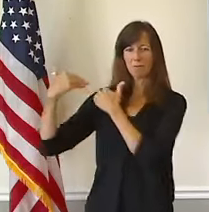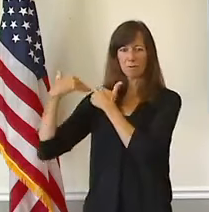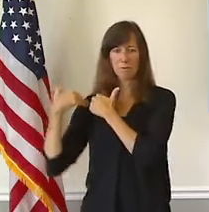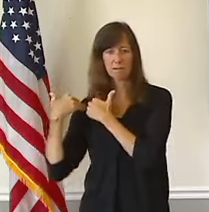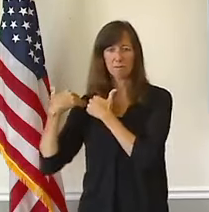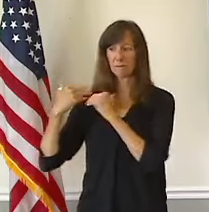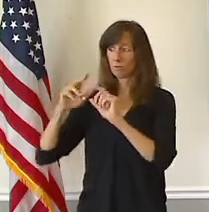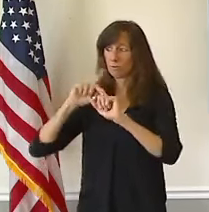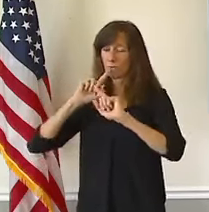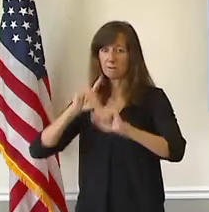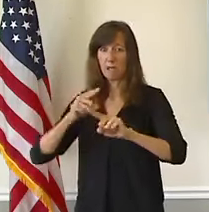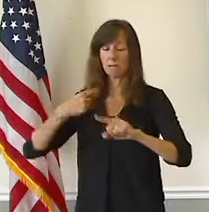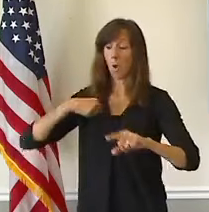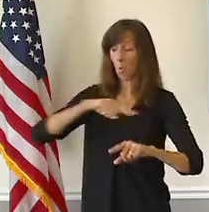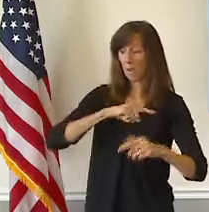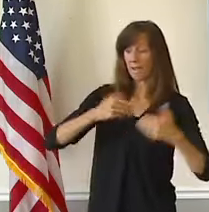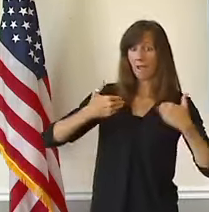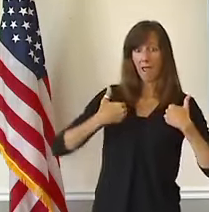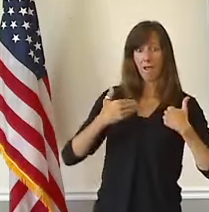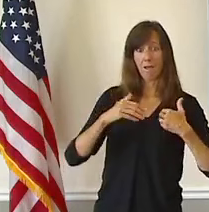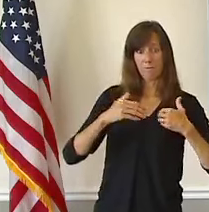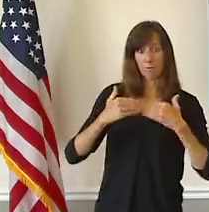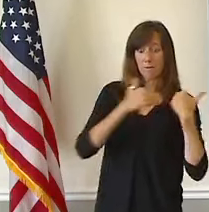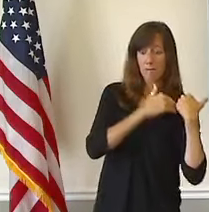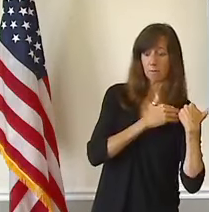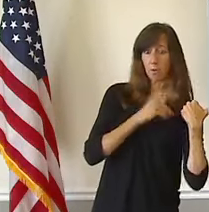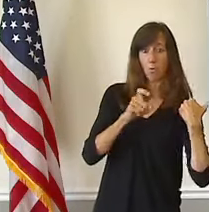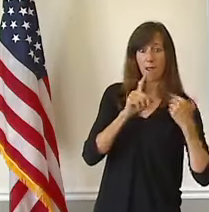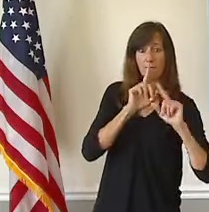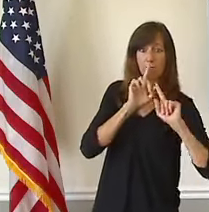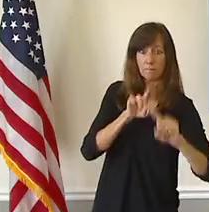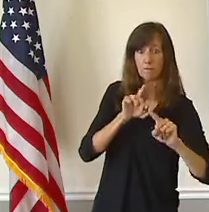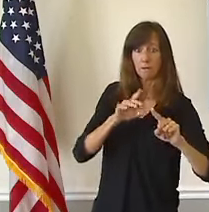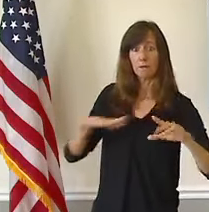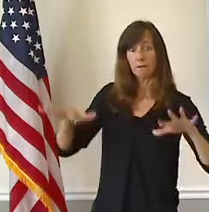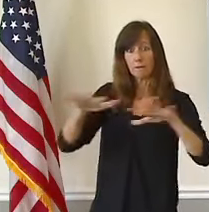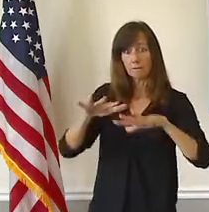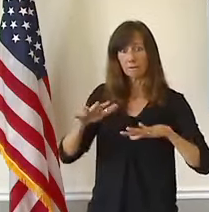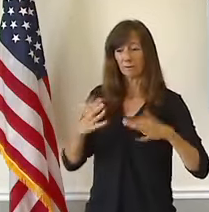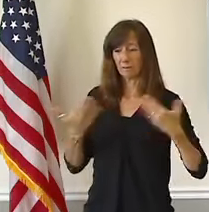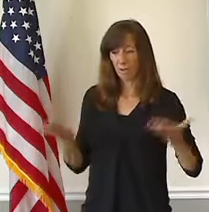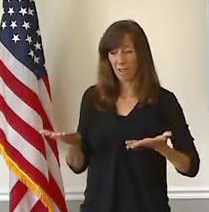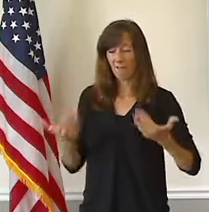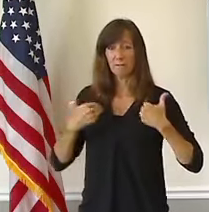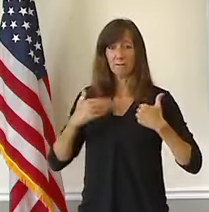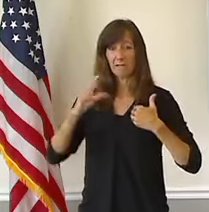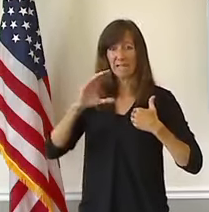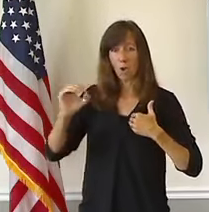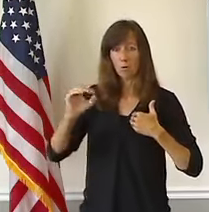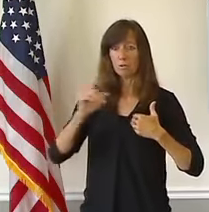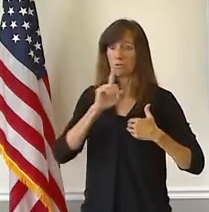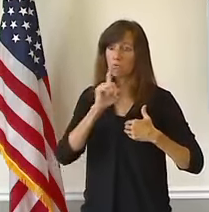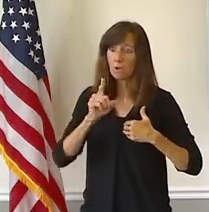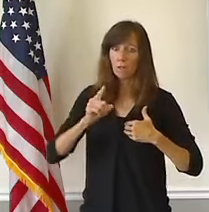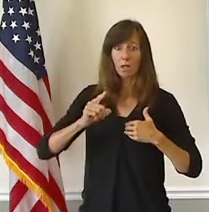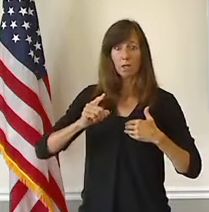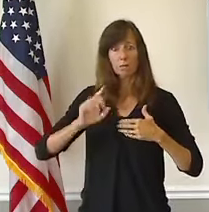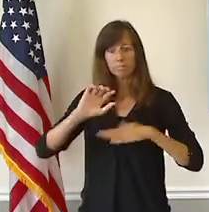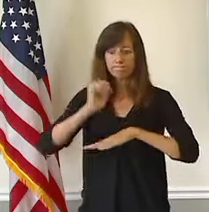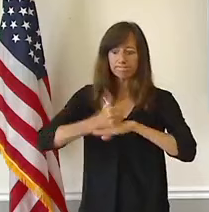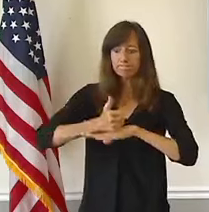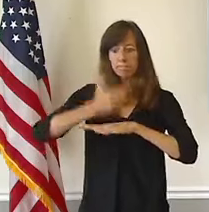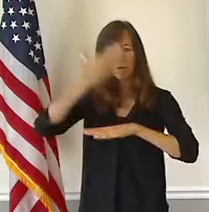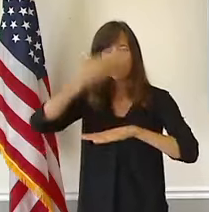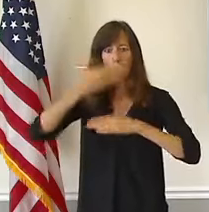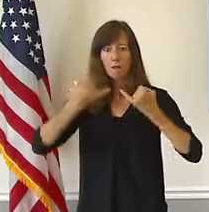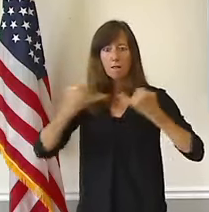is what we do. 1,900 public health departments administered by counties across America were on the front lines, the Andrew Evans of county governments